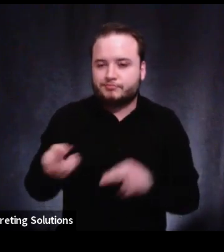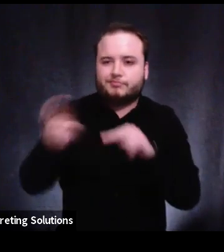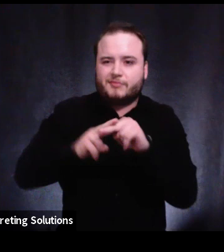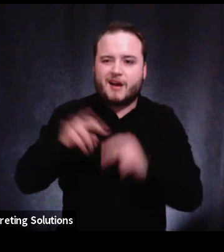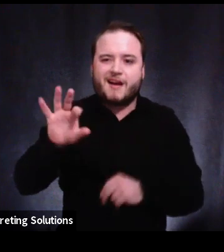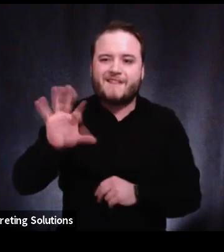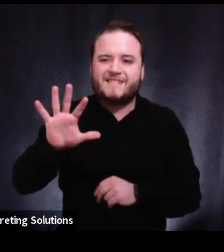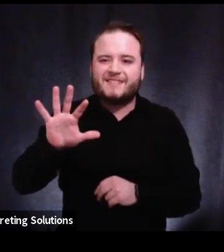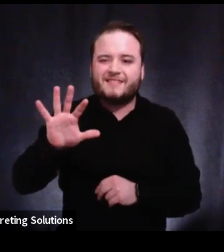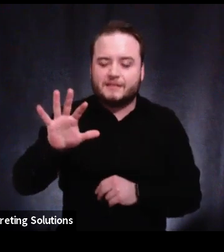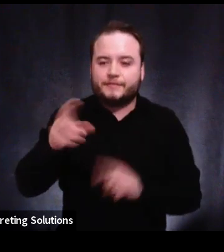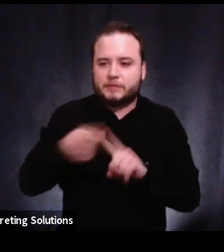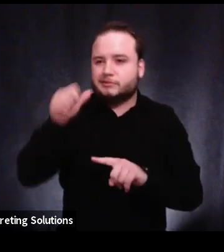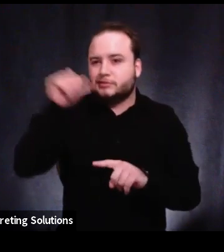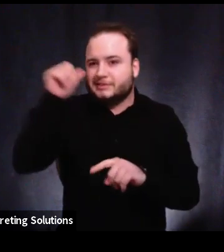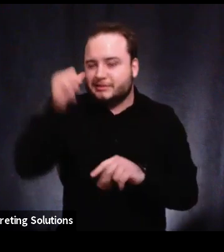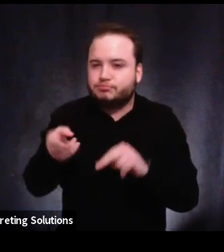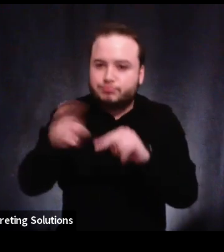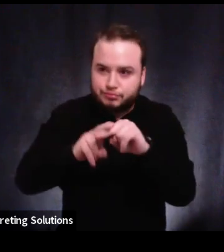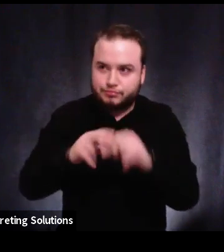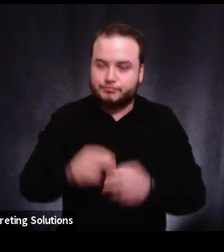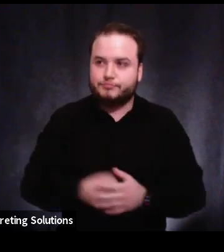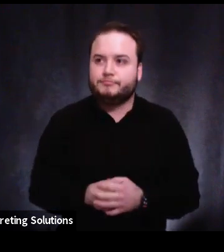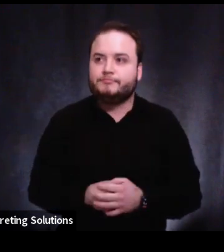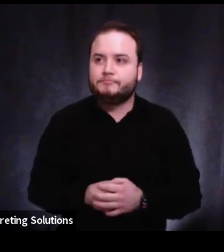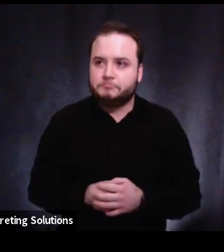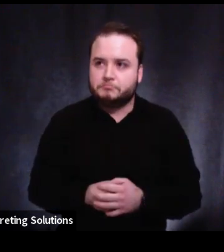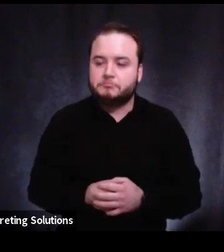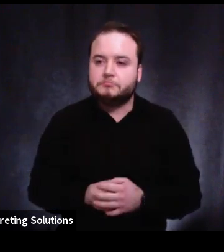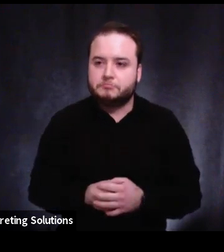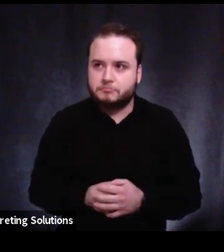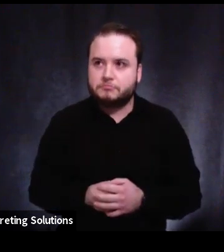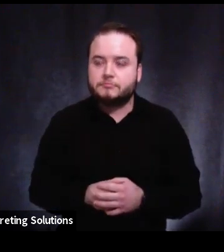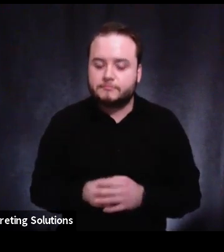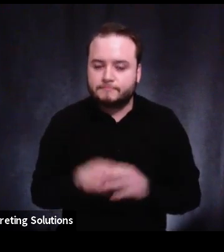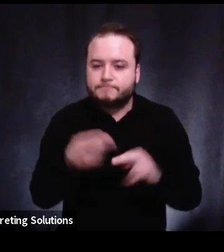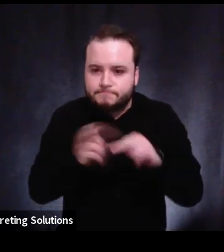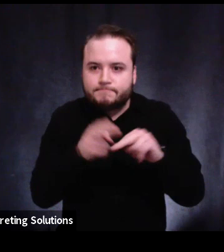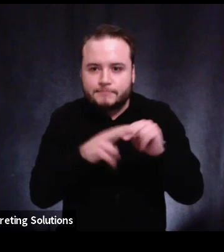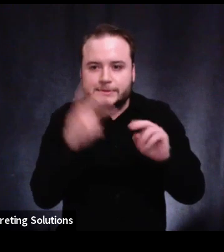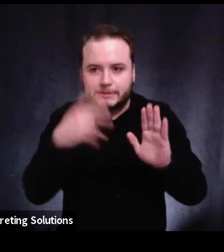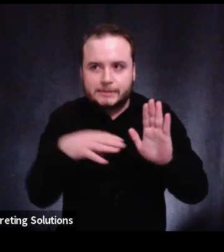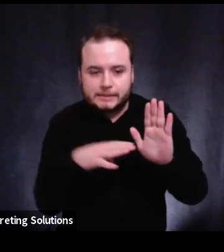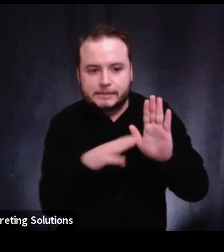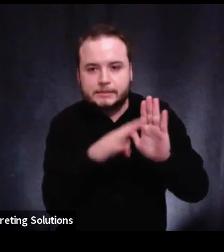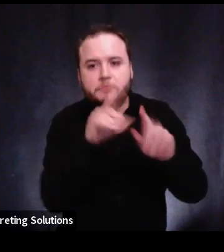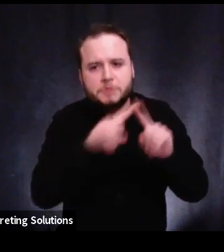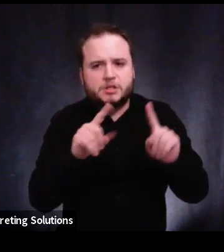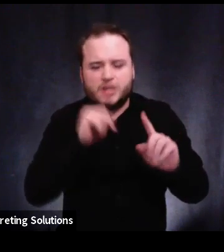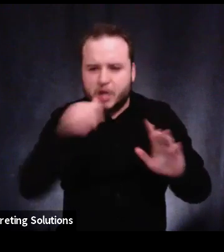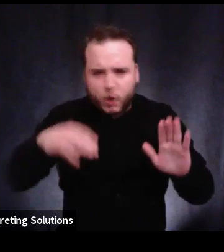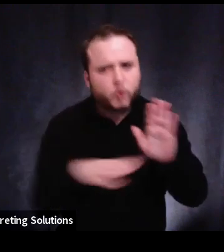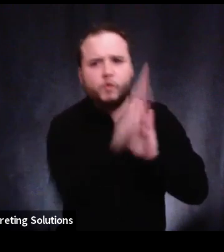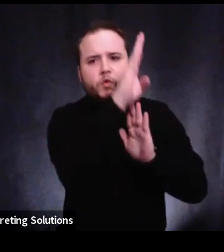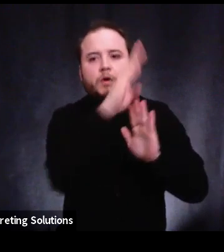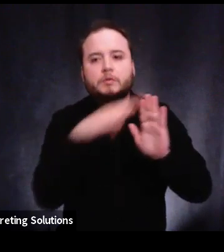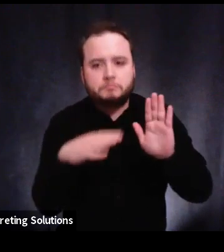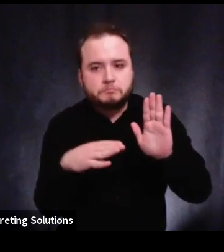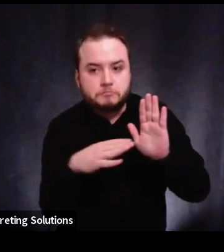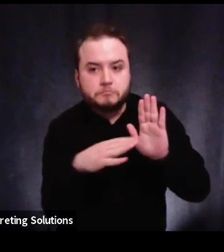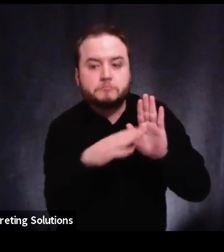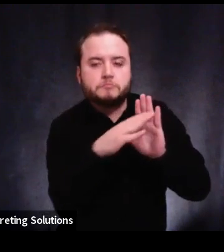of growth continues to be fairly stable. So we're going up at about the same pace each day, with the doubling time